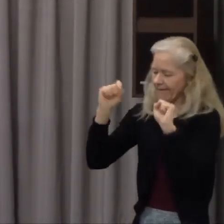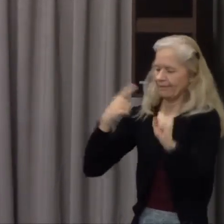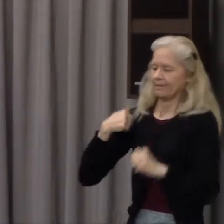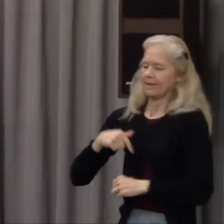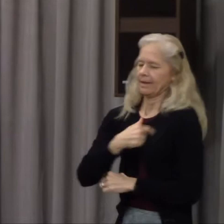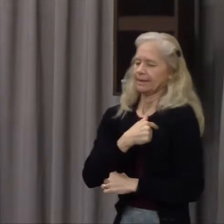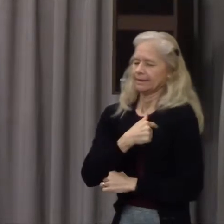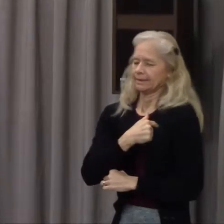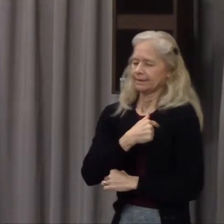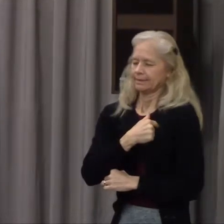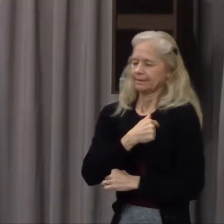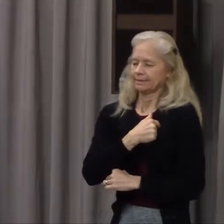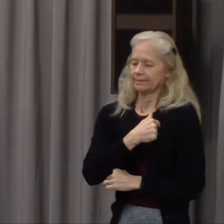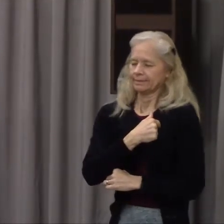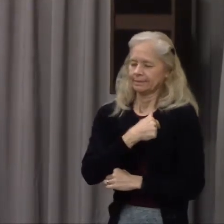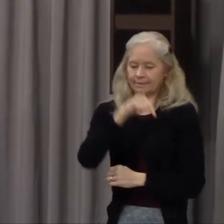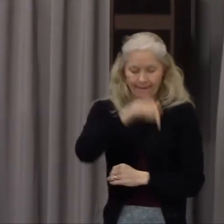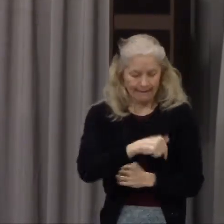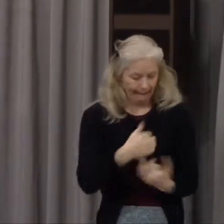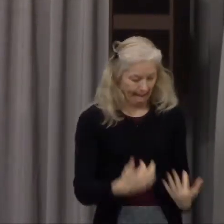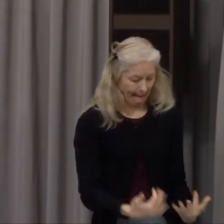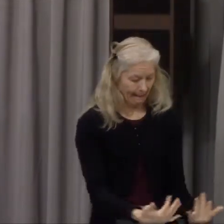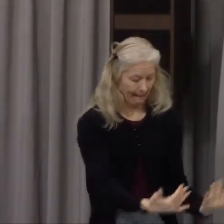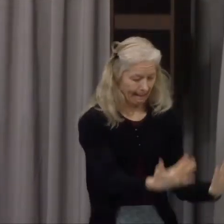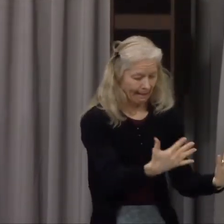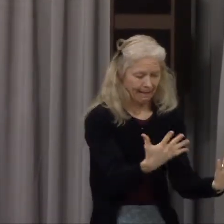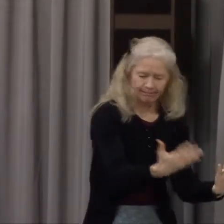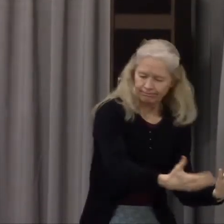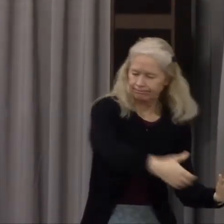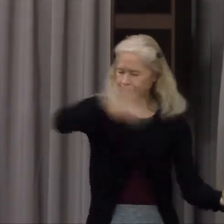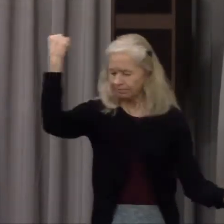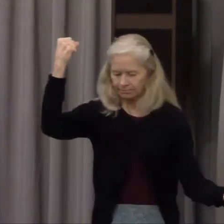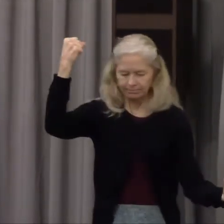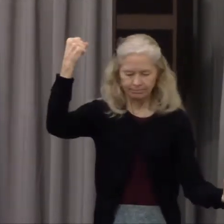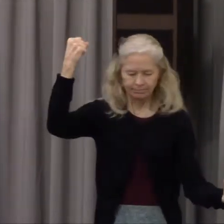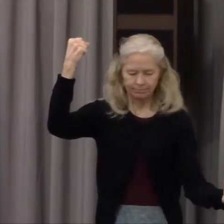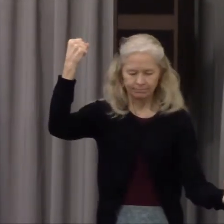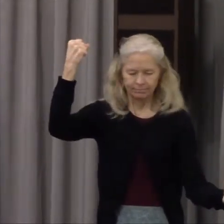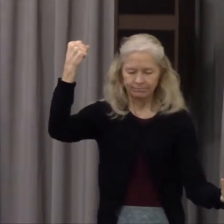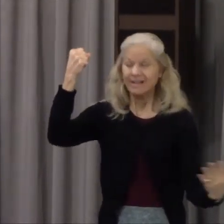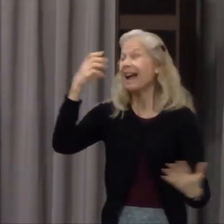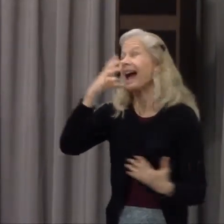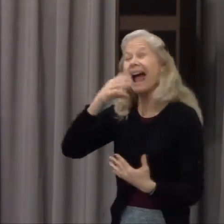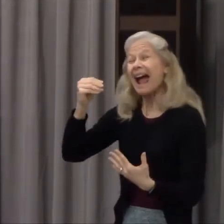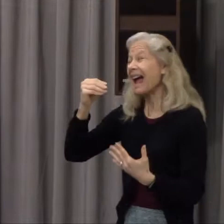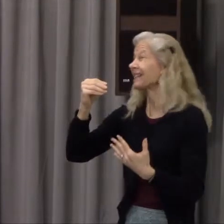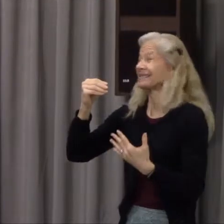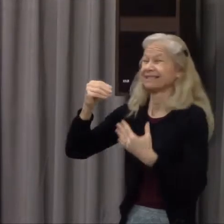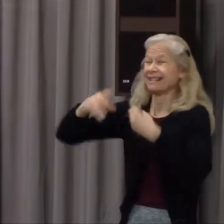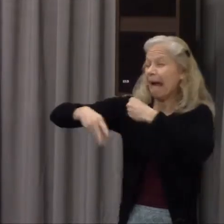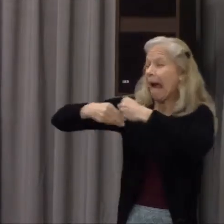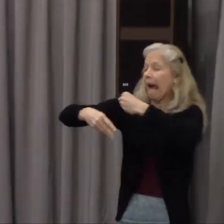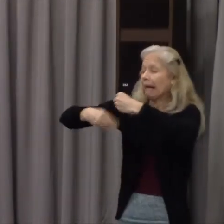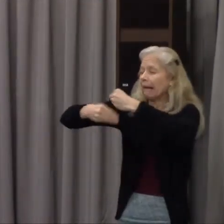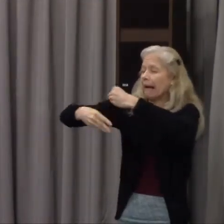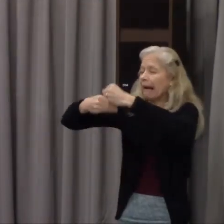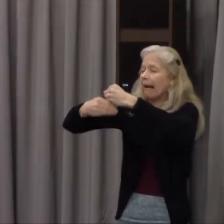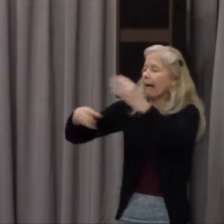than that, God, that not only would you forgive our sins and give